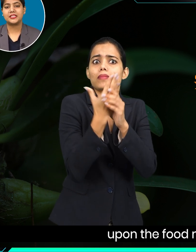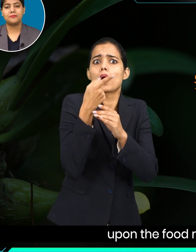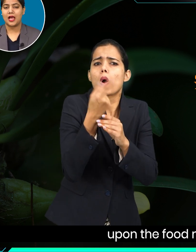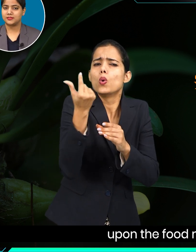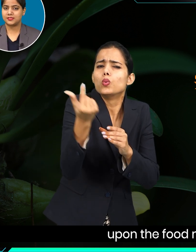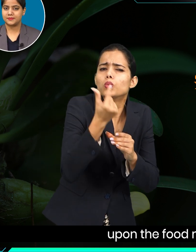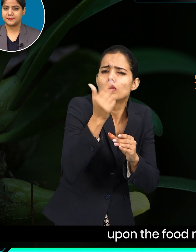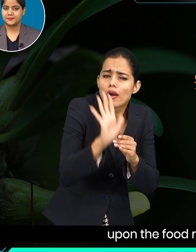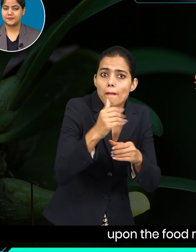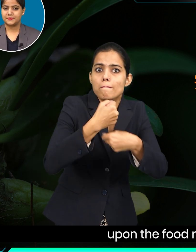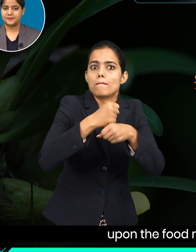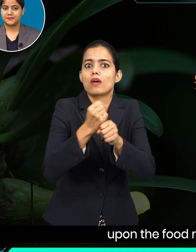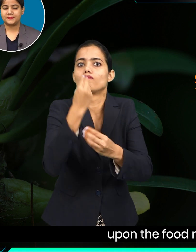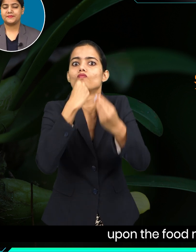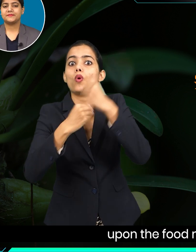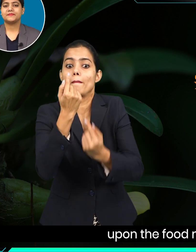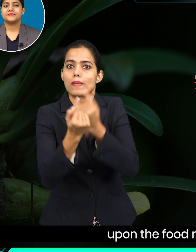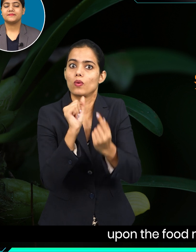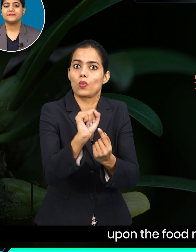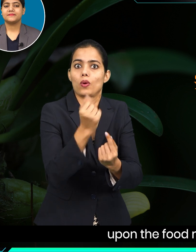made by the plants.